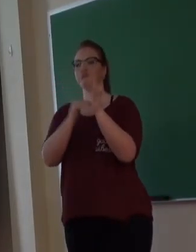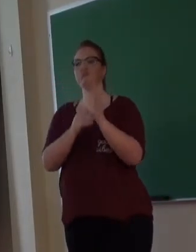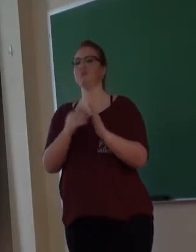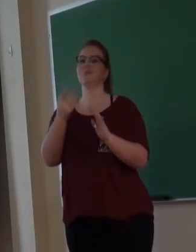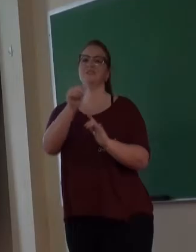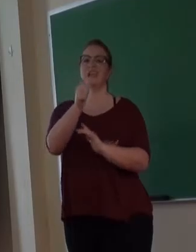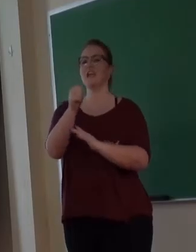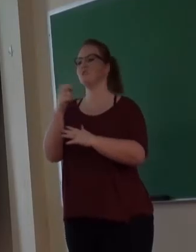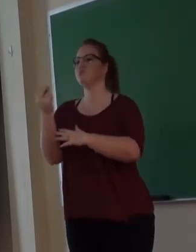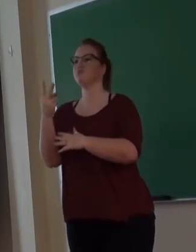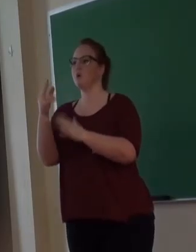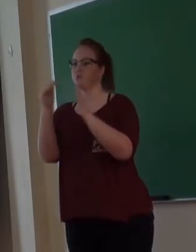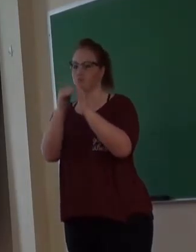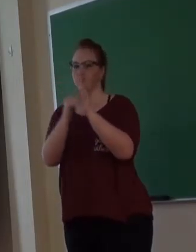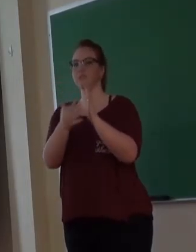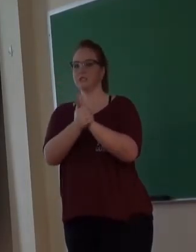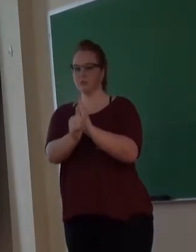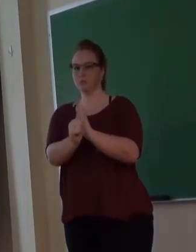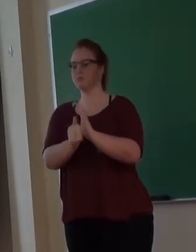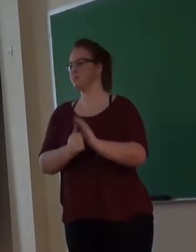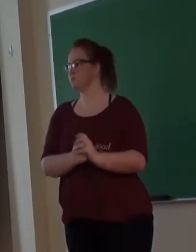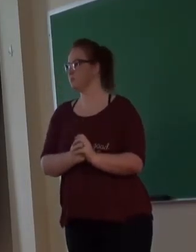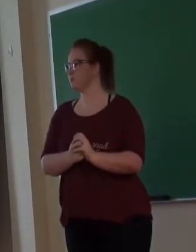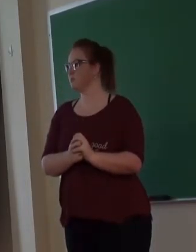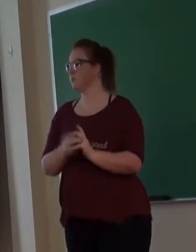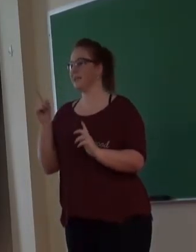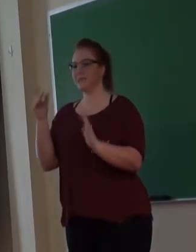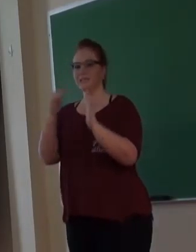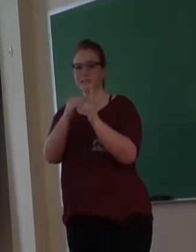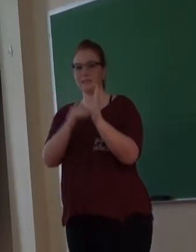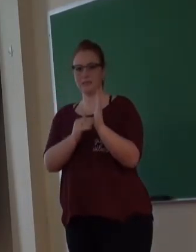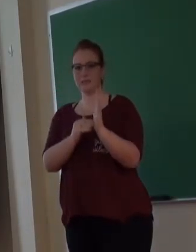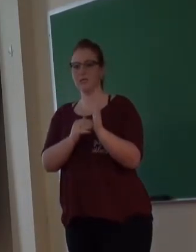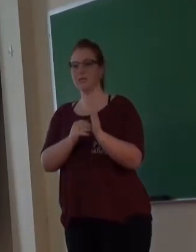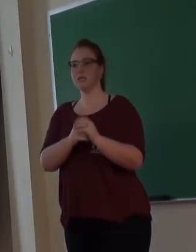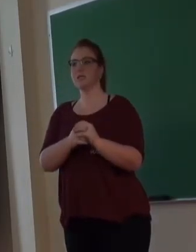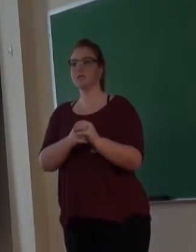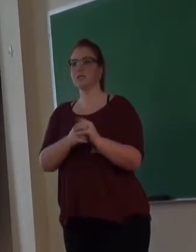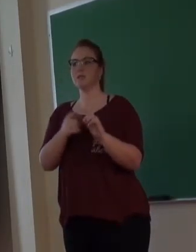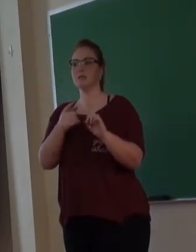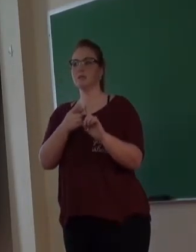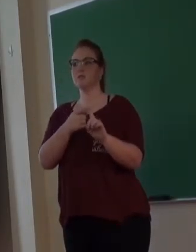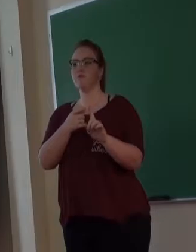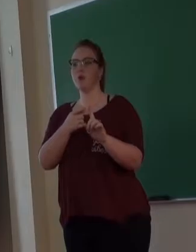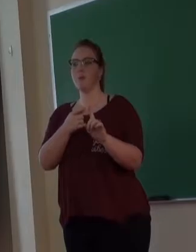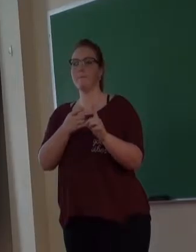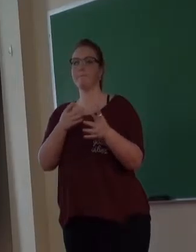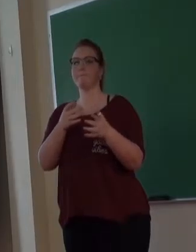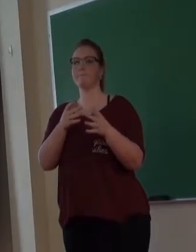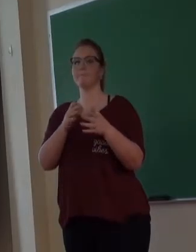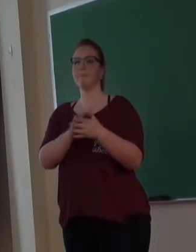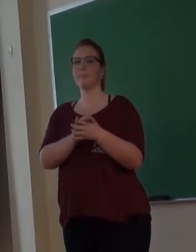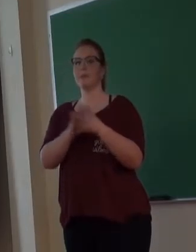here. And this list came from, I attend a career services professionals